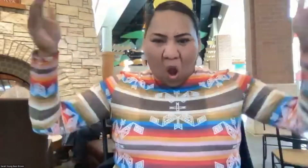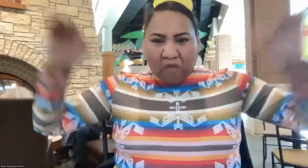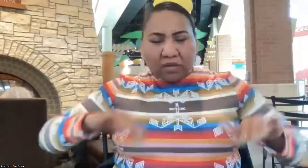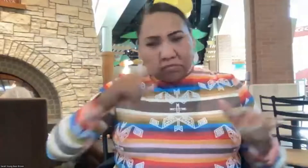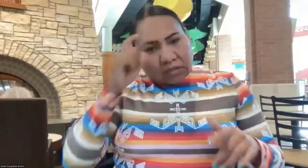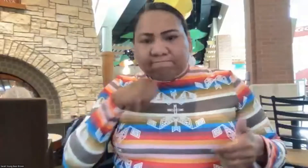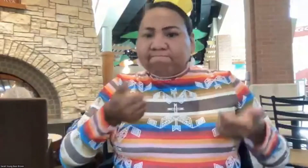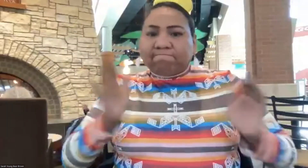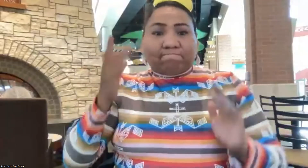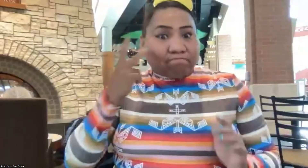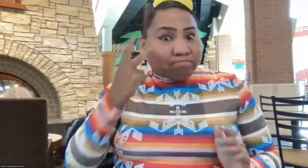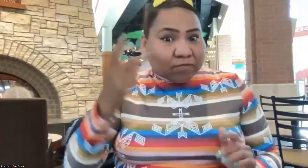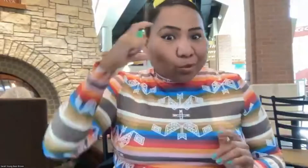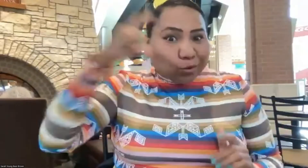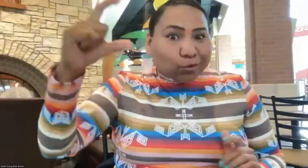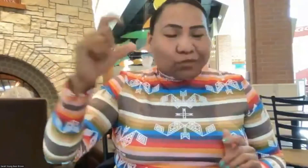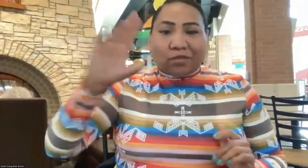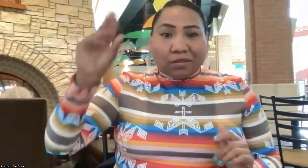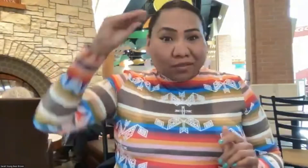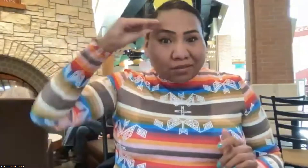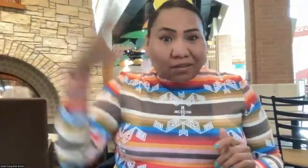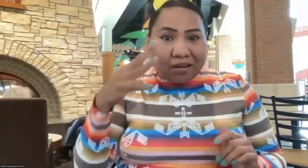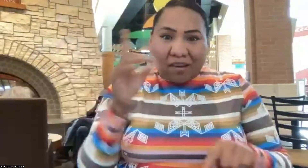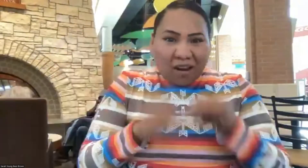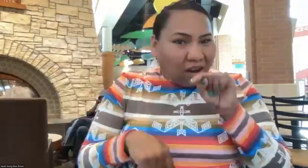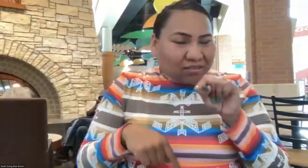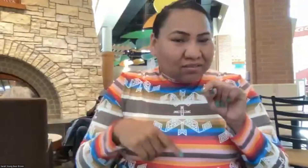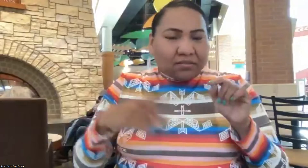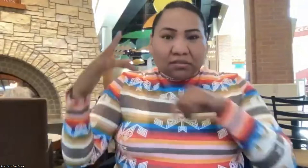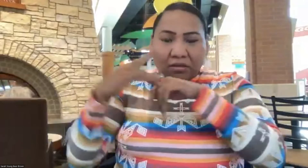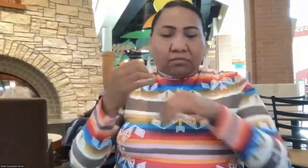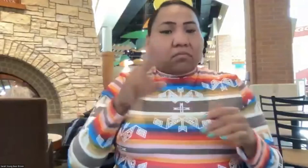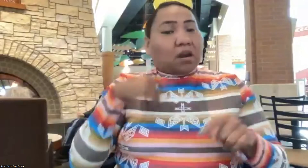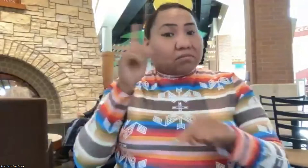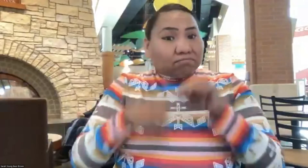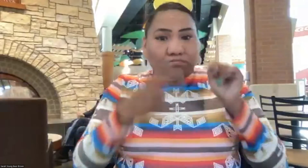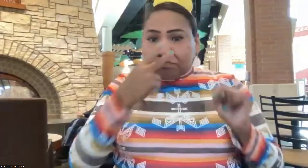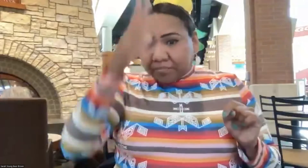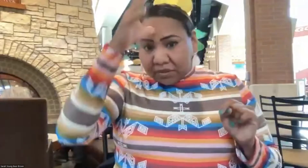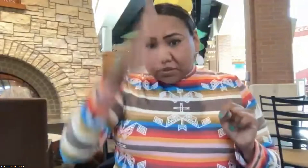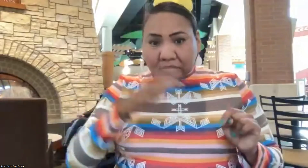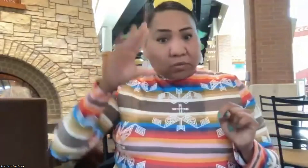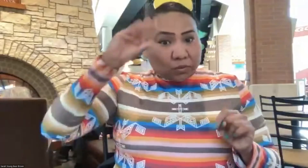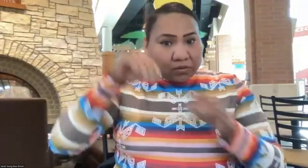remember getting to my room and having all of the windows covered